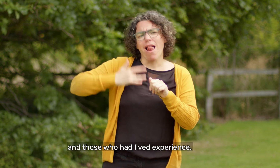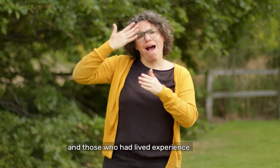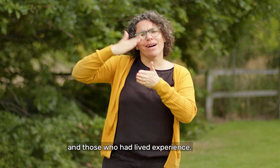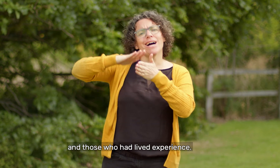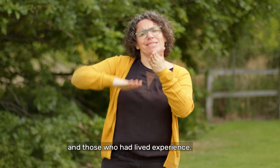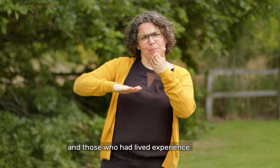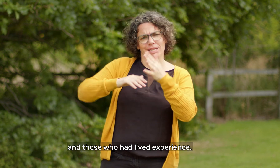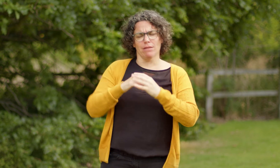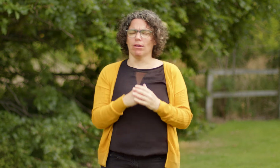experience.